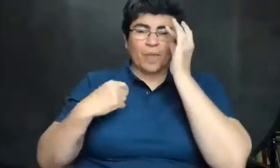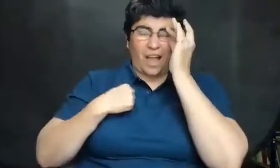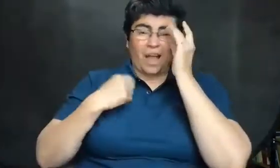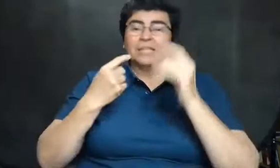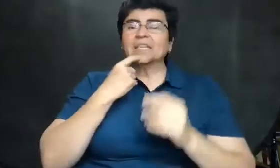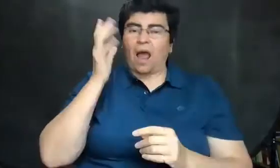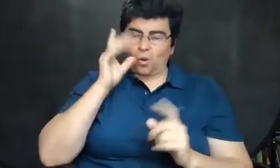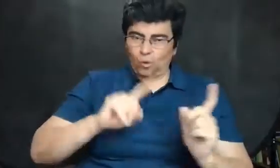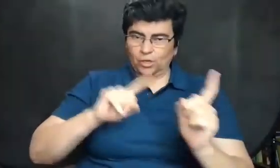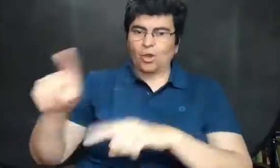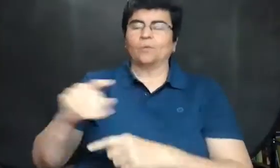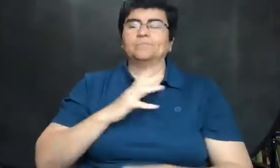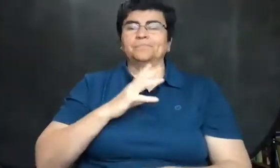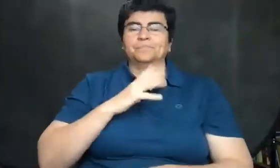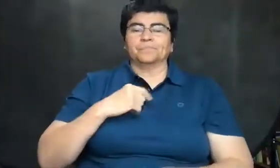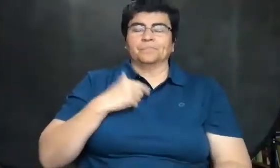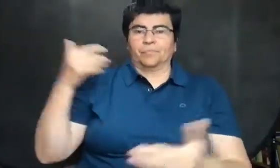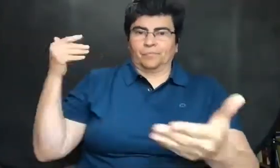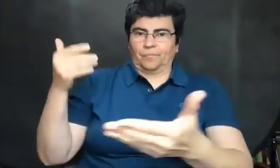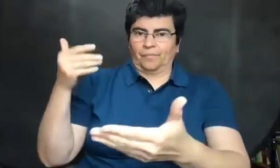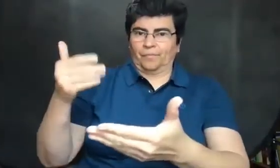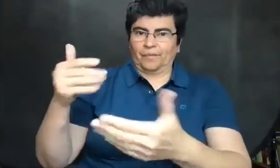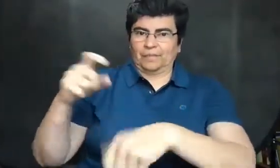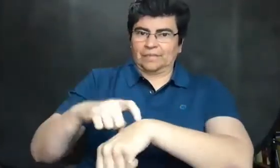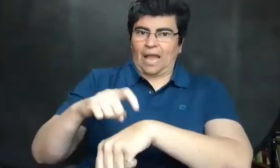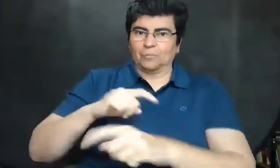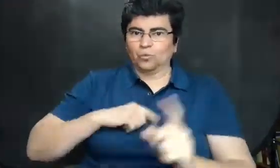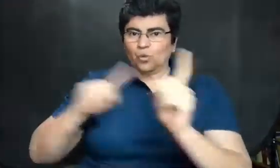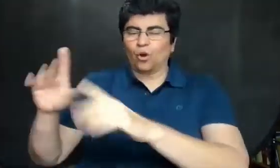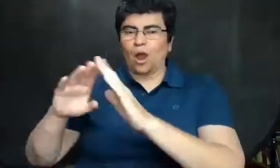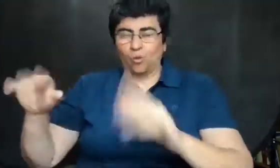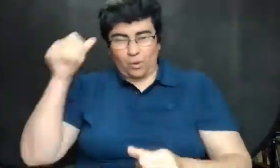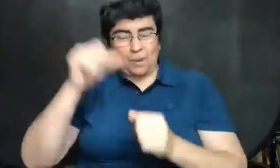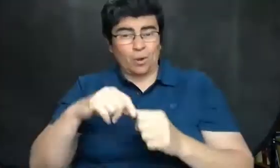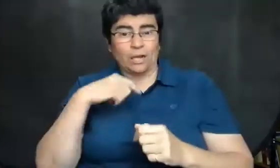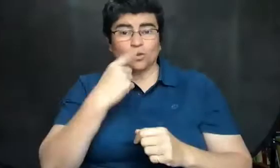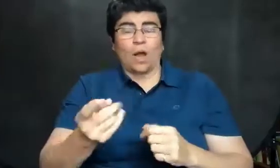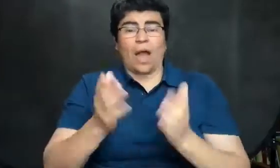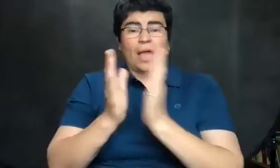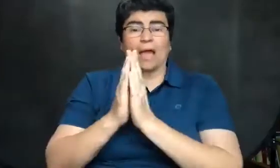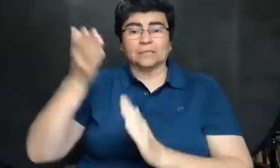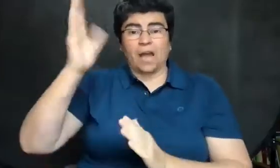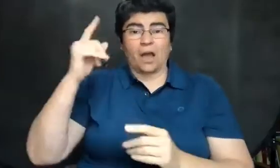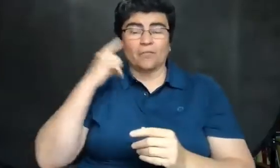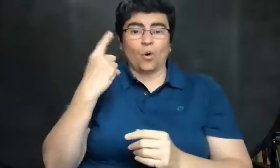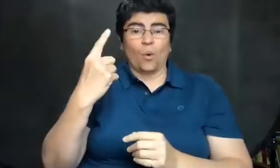would come, and got closer and closer to the time to go. And remember, I told you I asked God for 1/10 of the faith that my mother